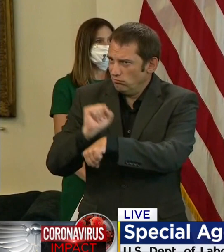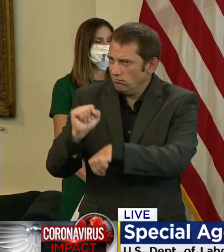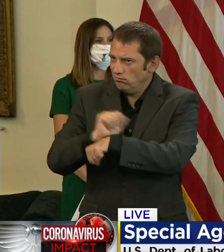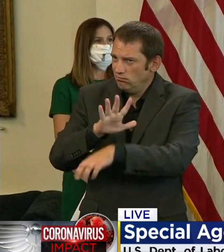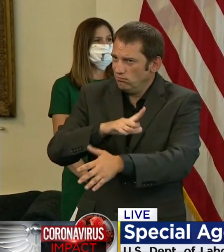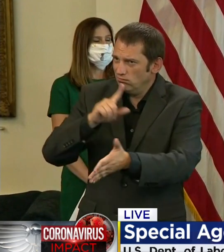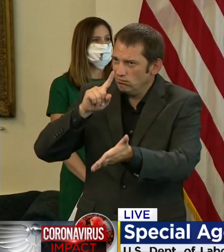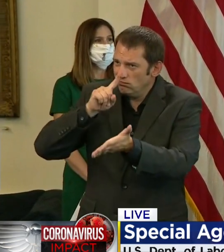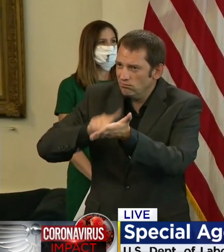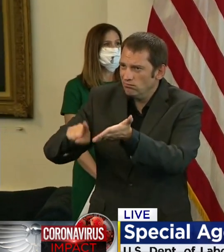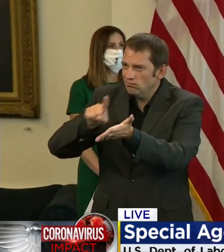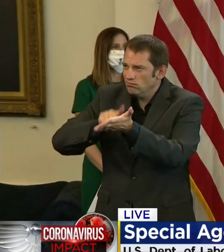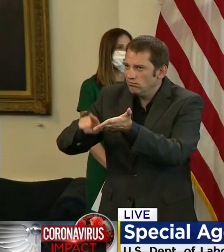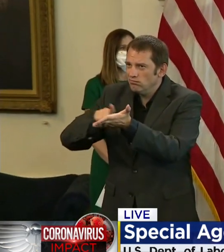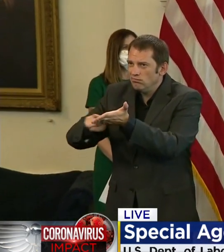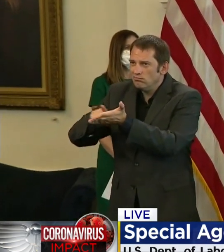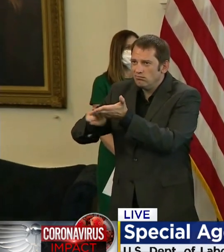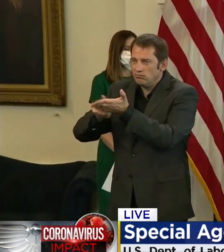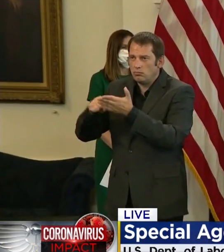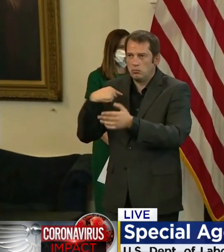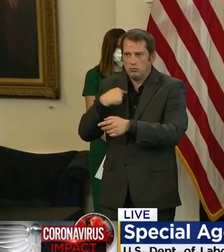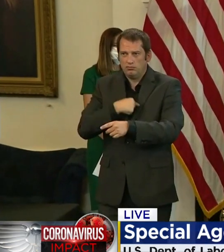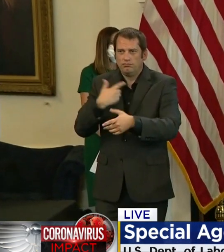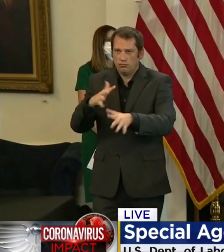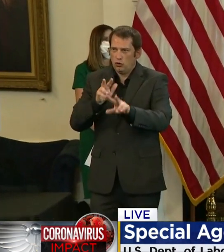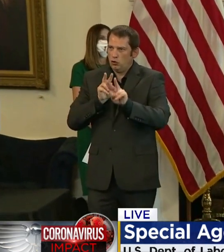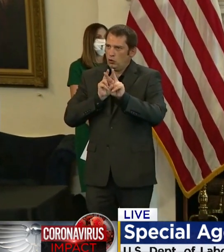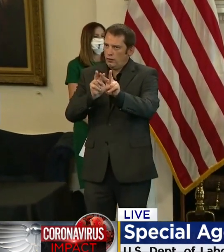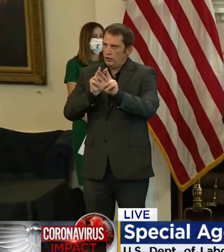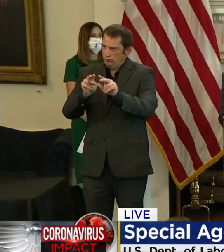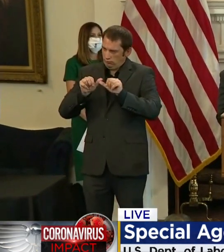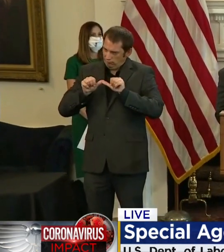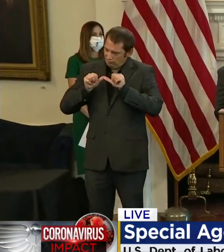that partnership. Thank you.